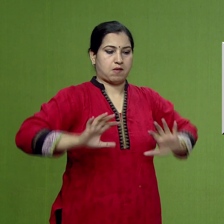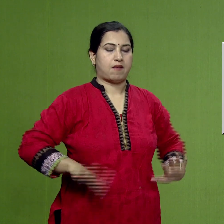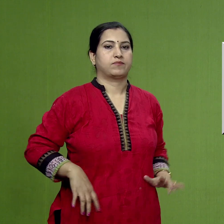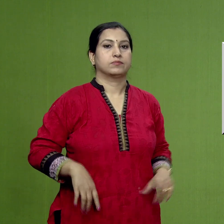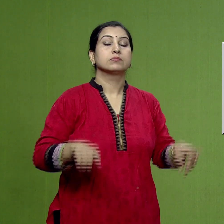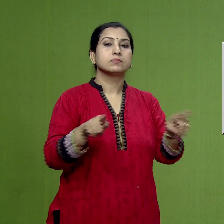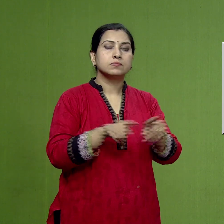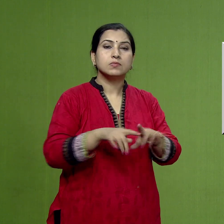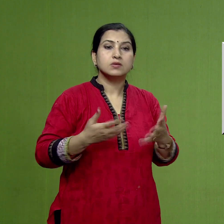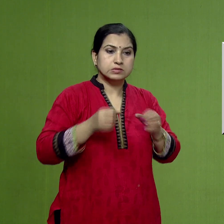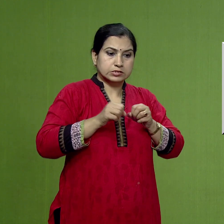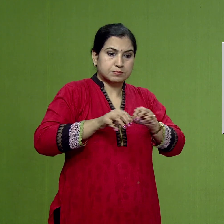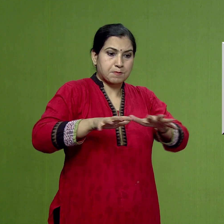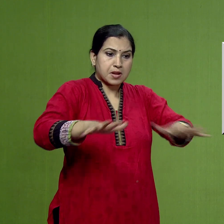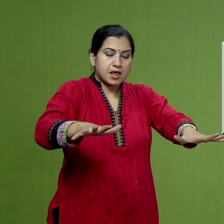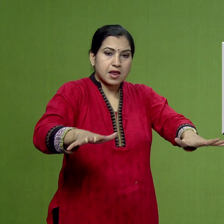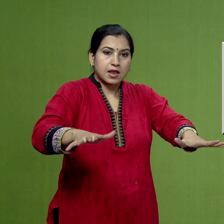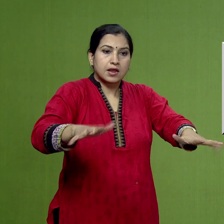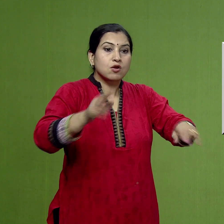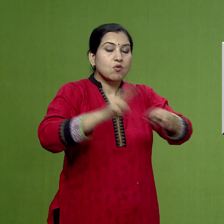You can also call it spread of anything.